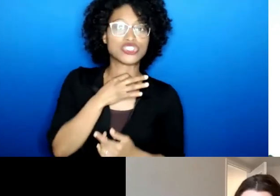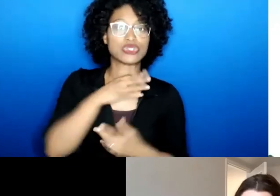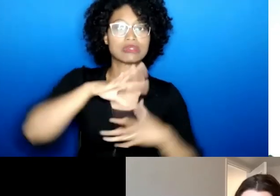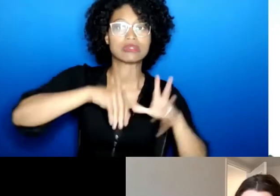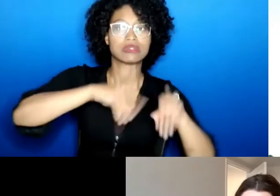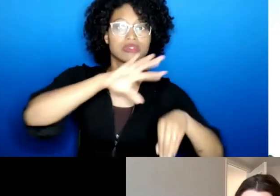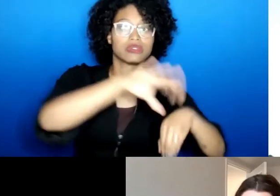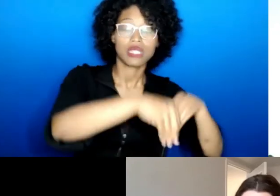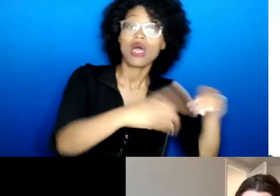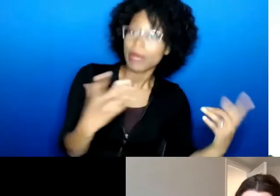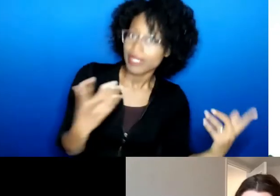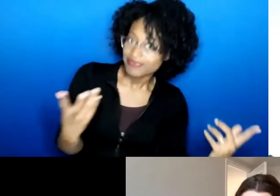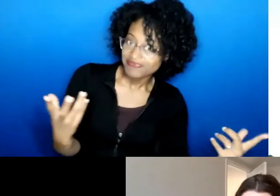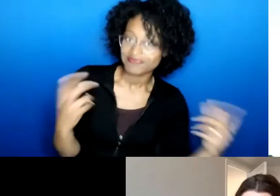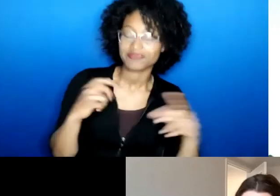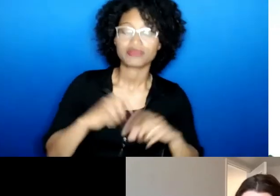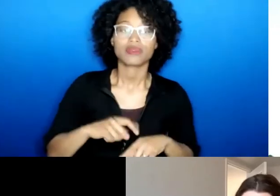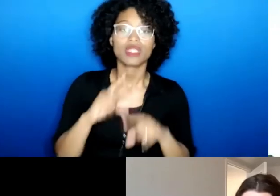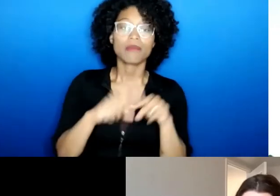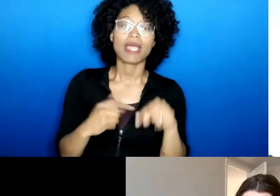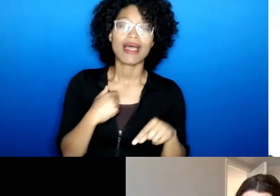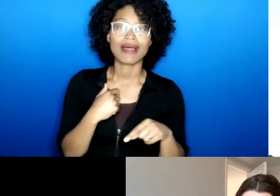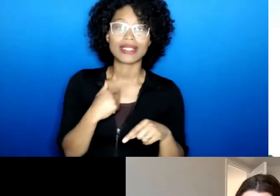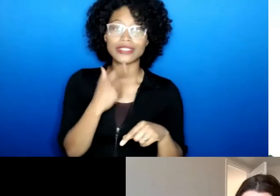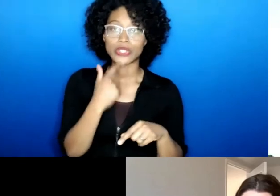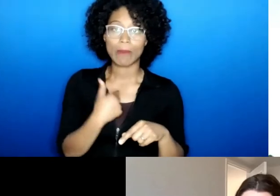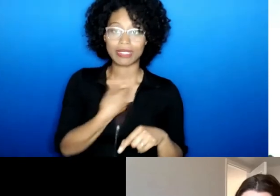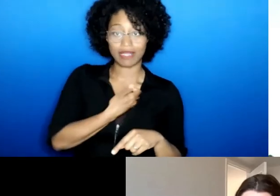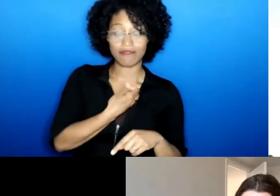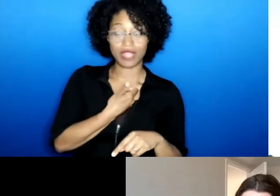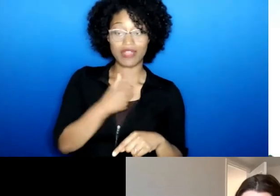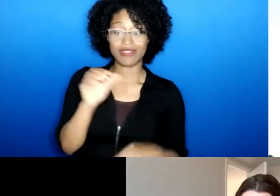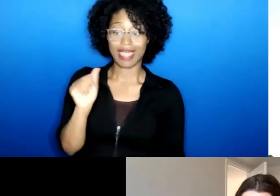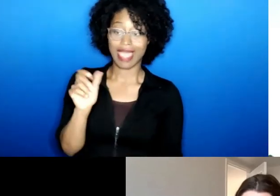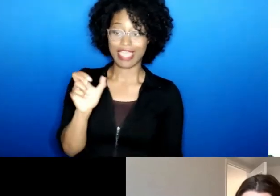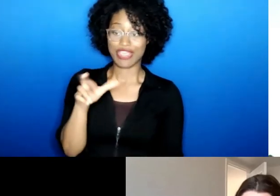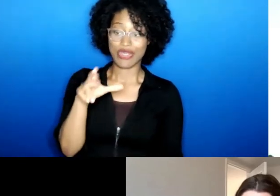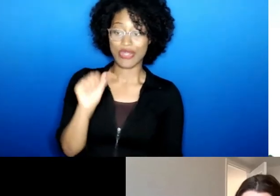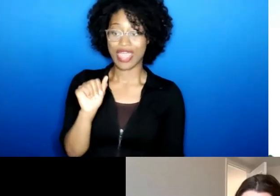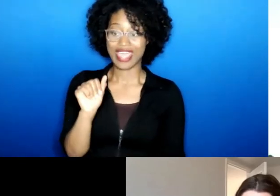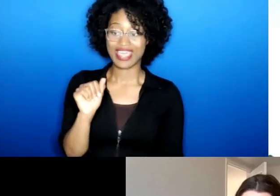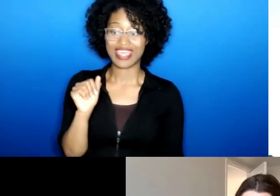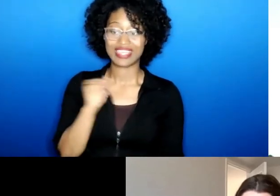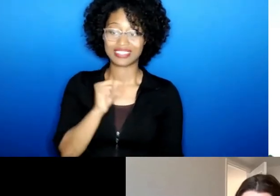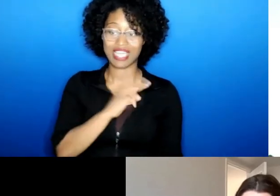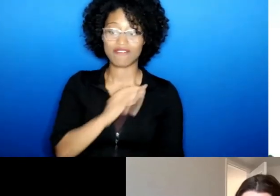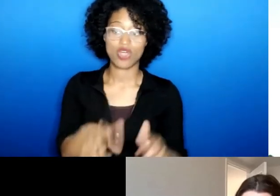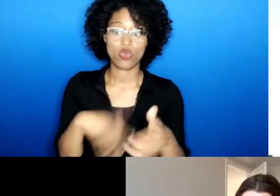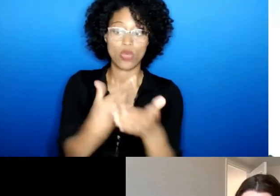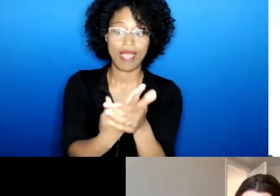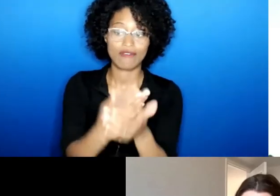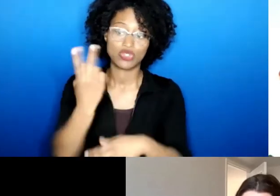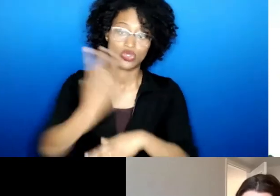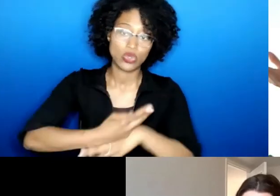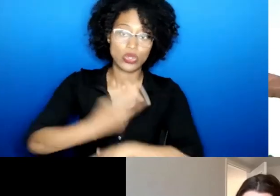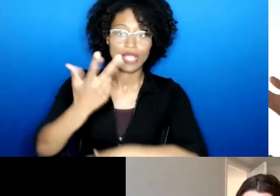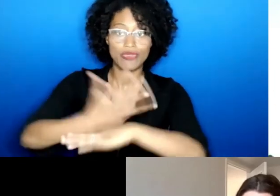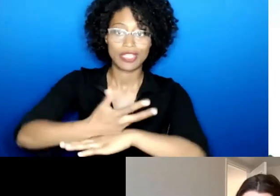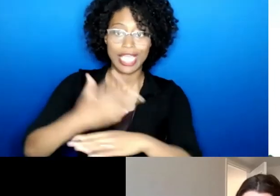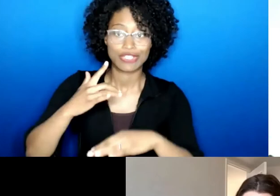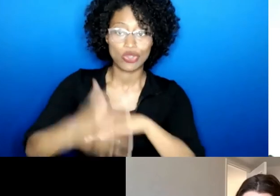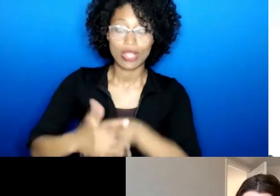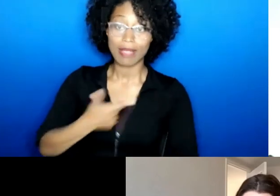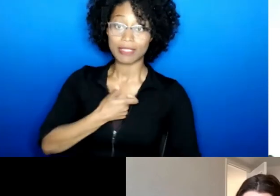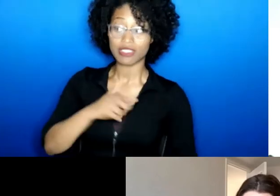to myself, you know, when the AERA staff arrives 2 days or 3 days early, and let's say I or others on the